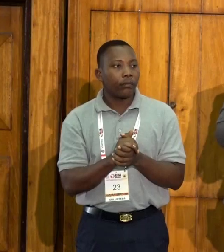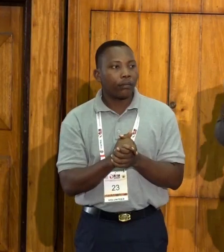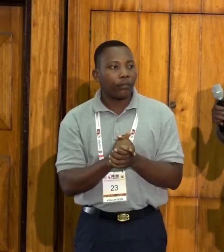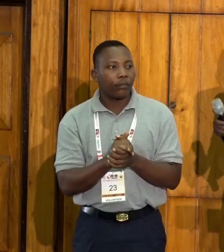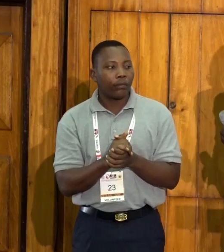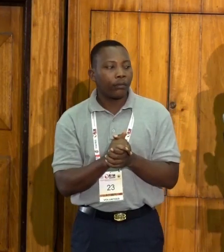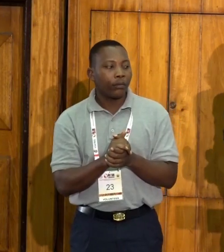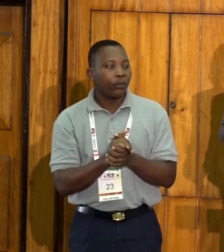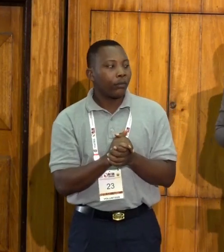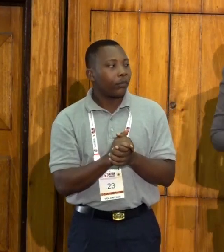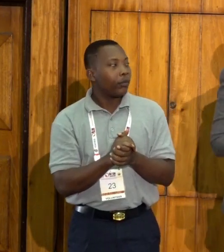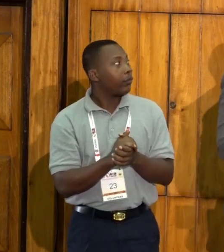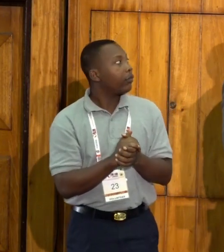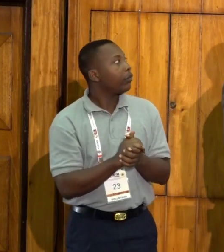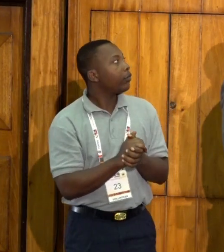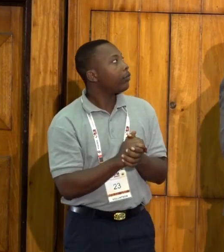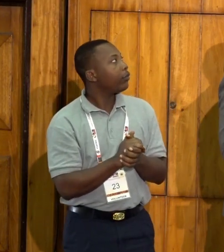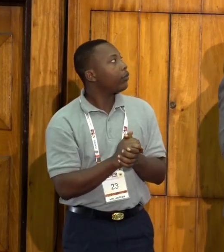Which one goes forward?